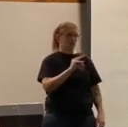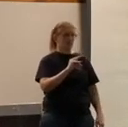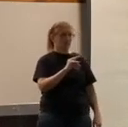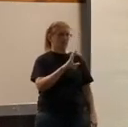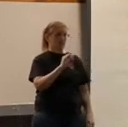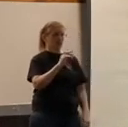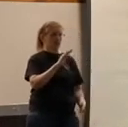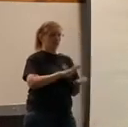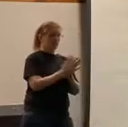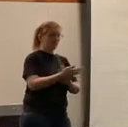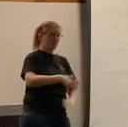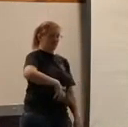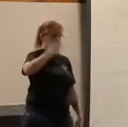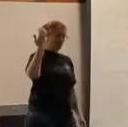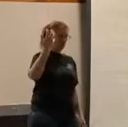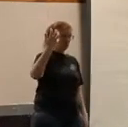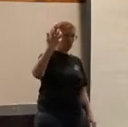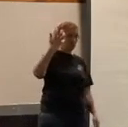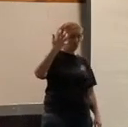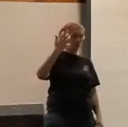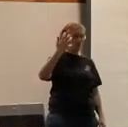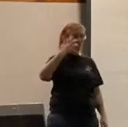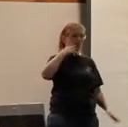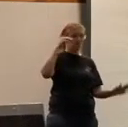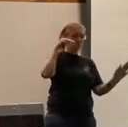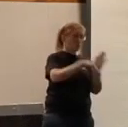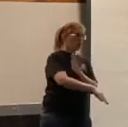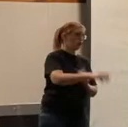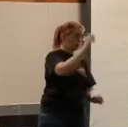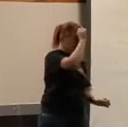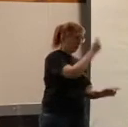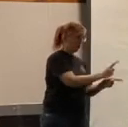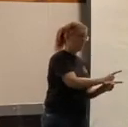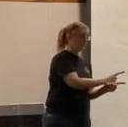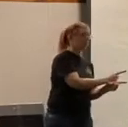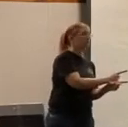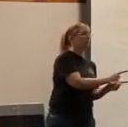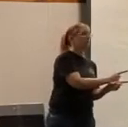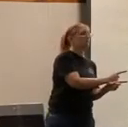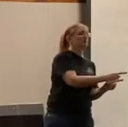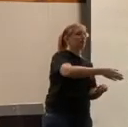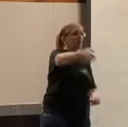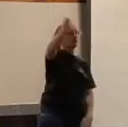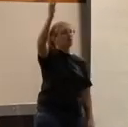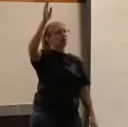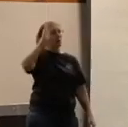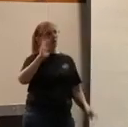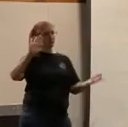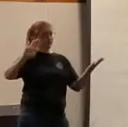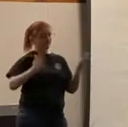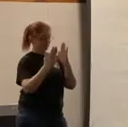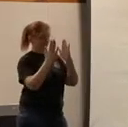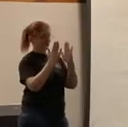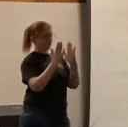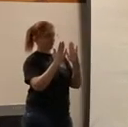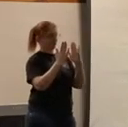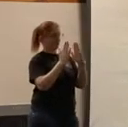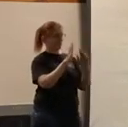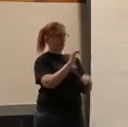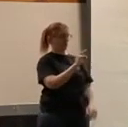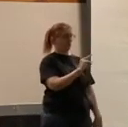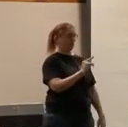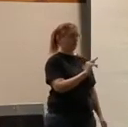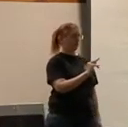Cain became angry and he murdered his brother. God confronts Cain.